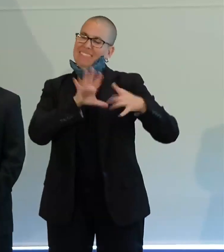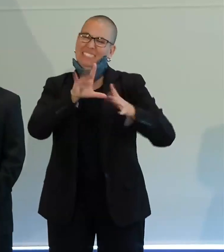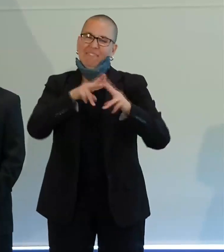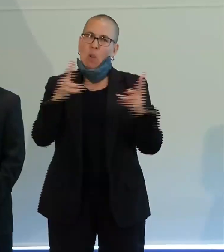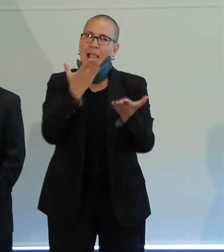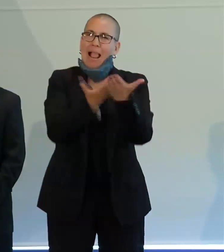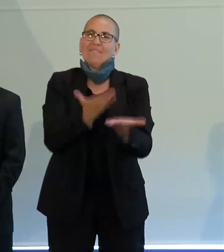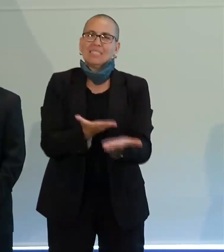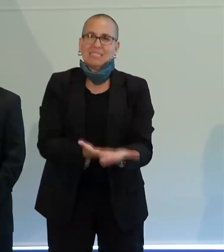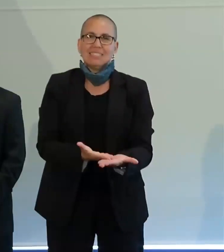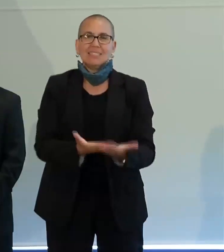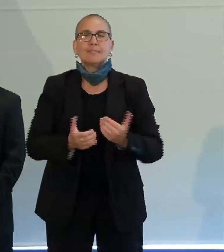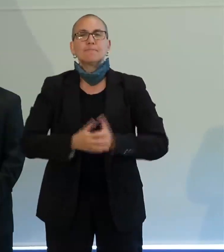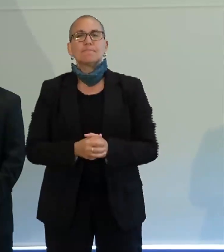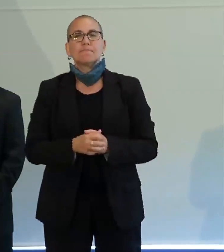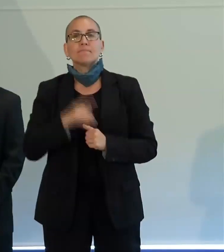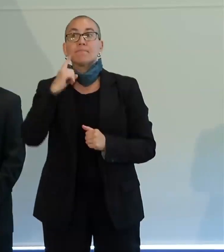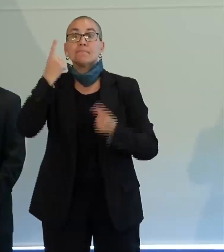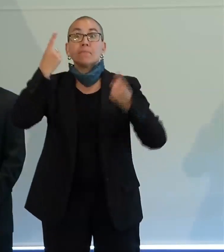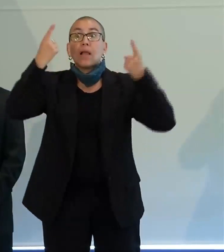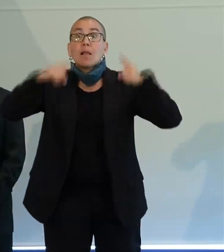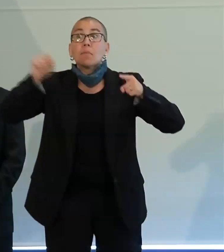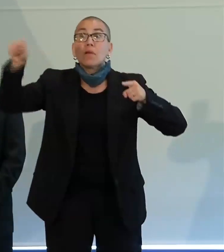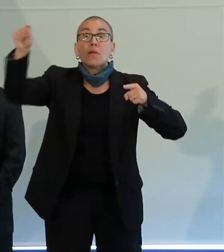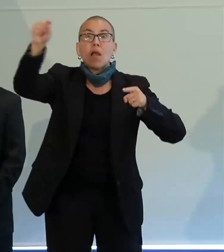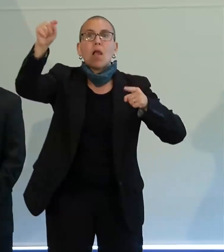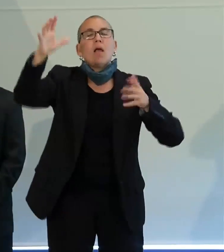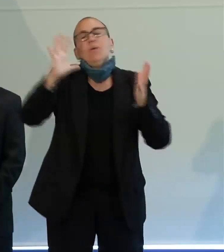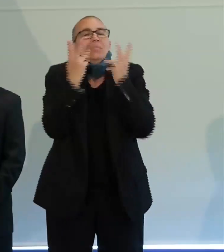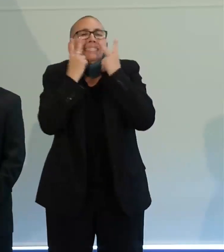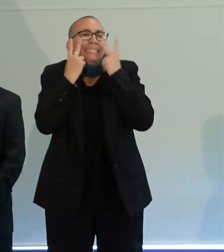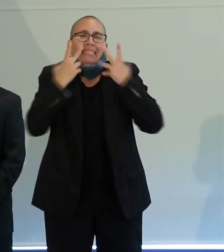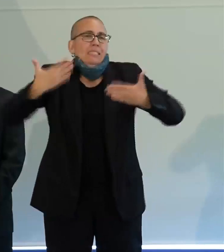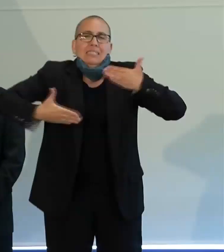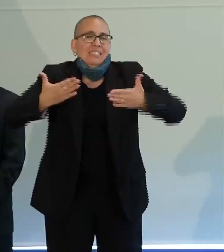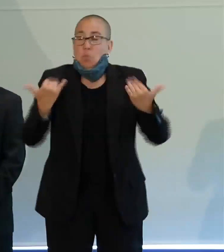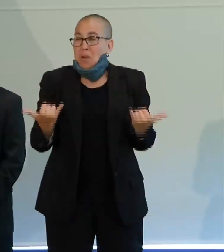something else happens along the way, we'll see. But at this point,